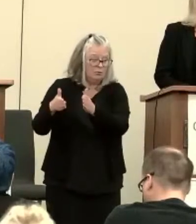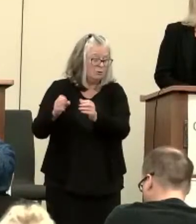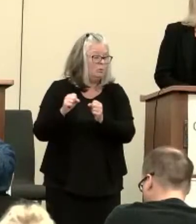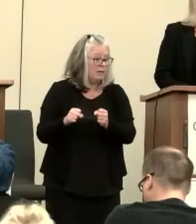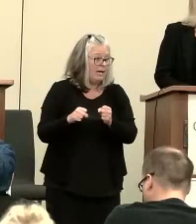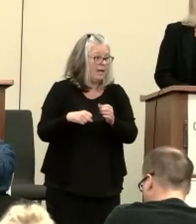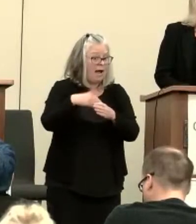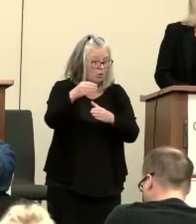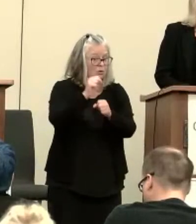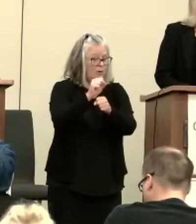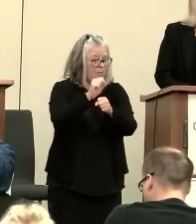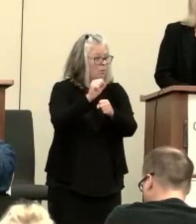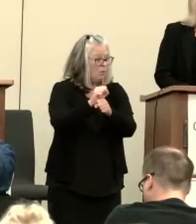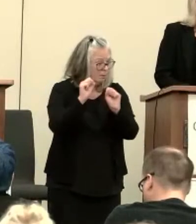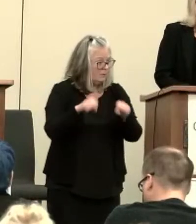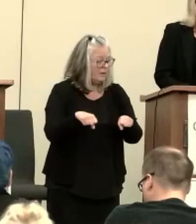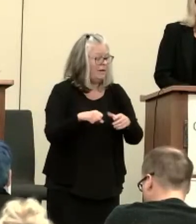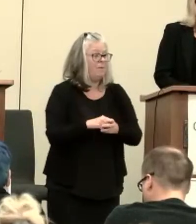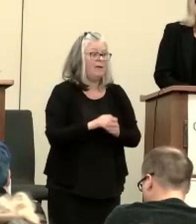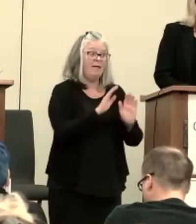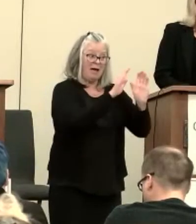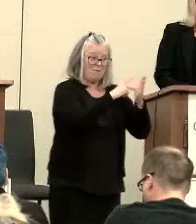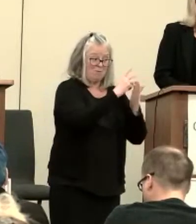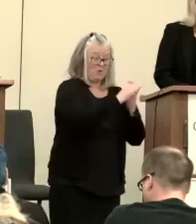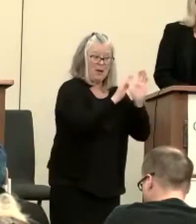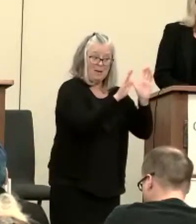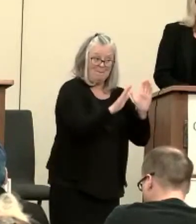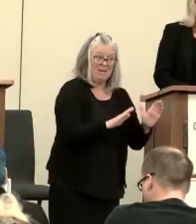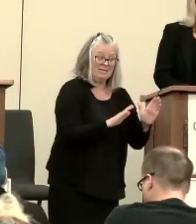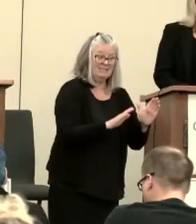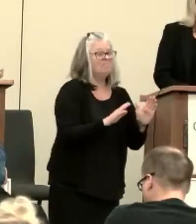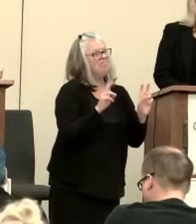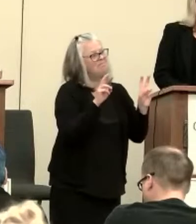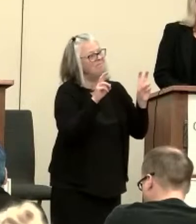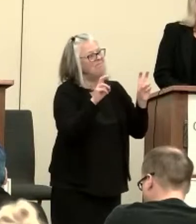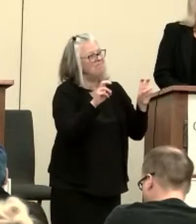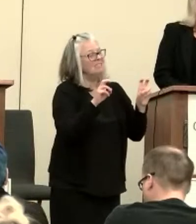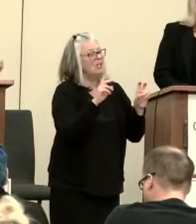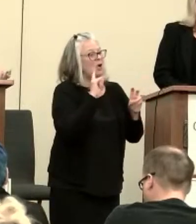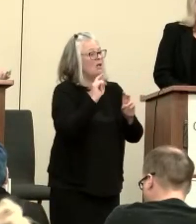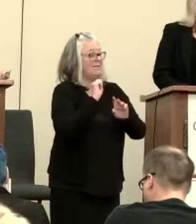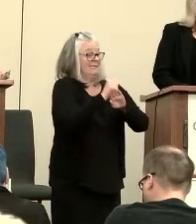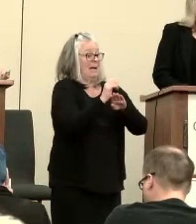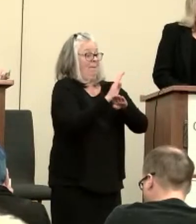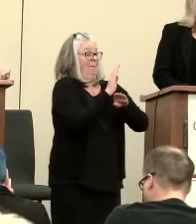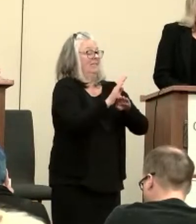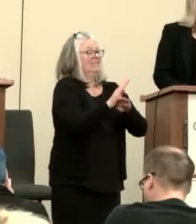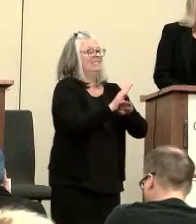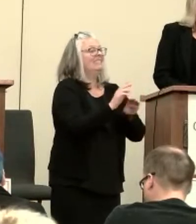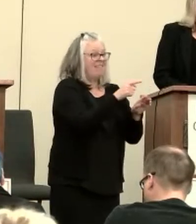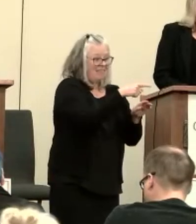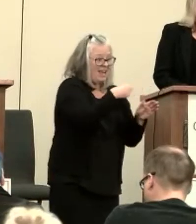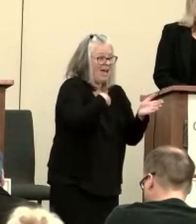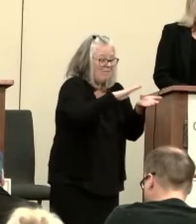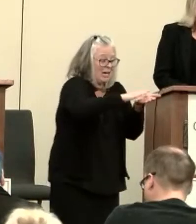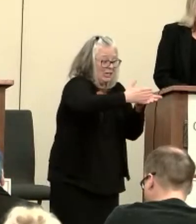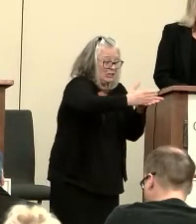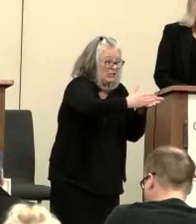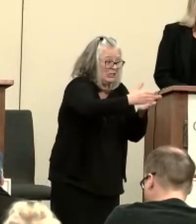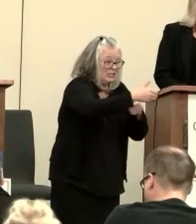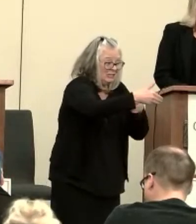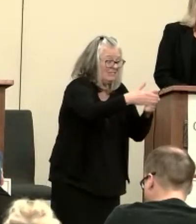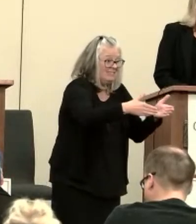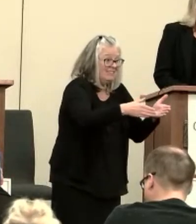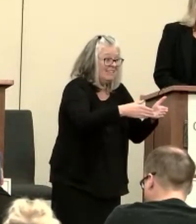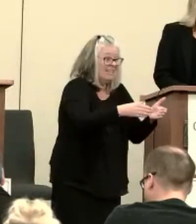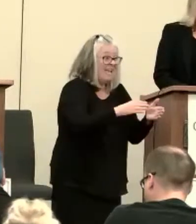outside. They have a really amazing program now. It's like a social enterprise. So they have a kitchen and folks are